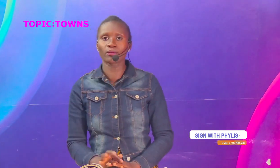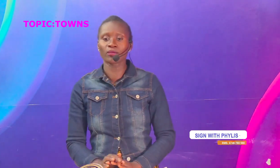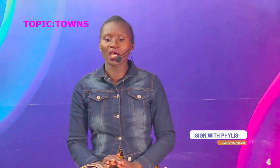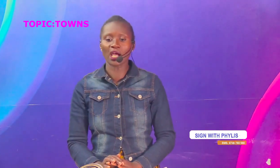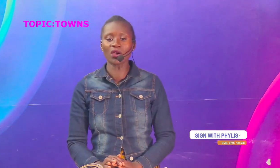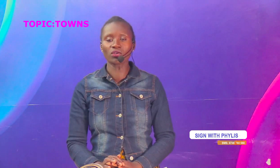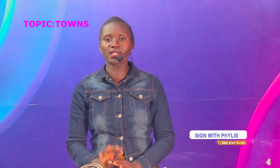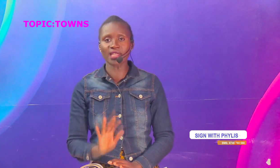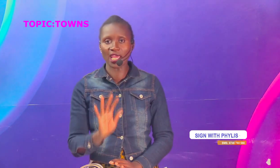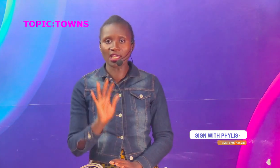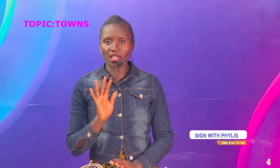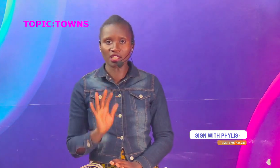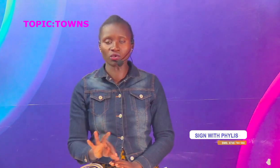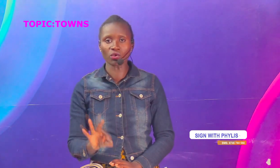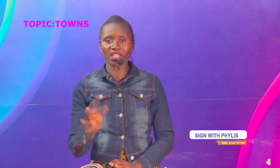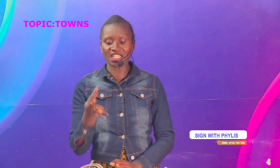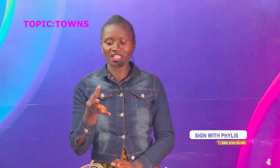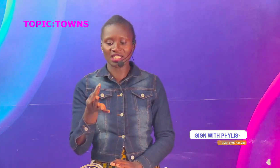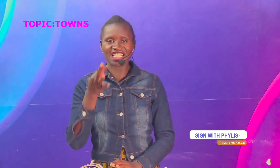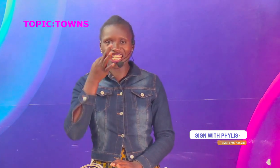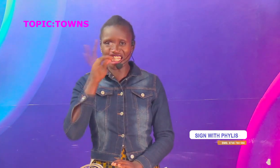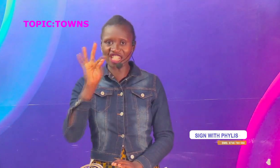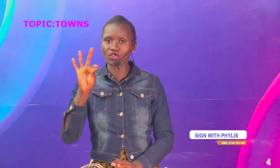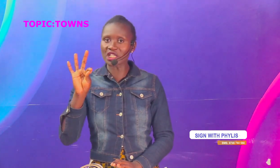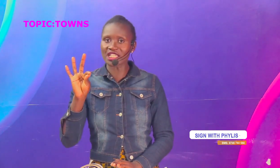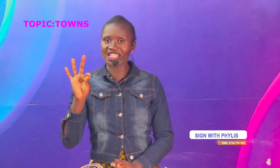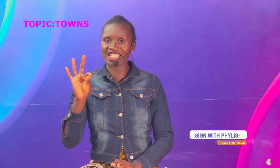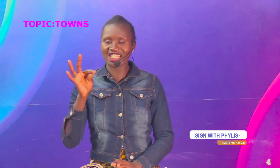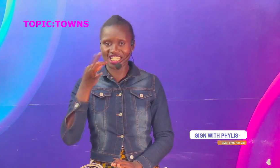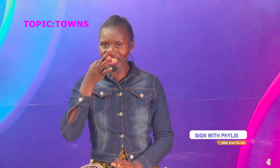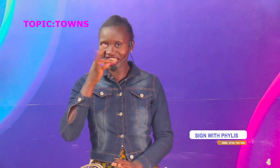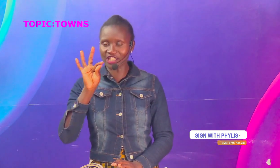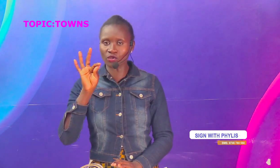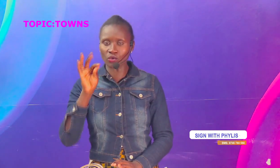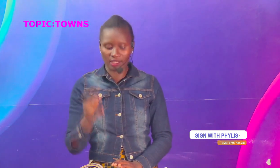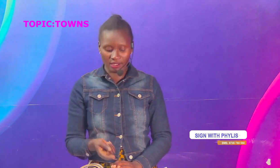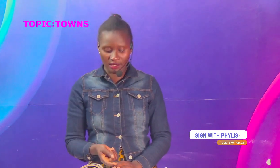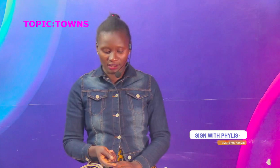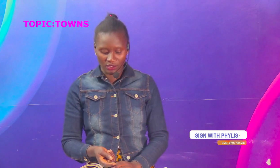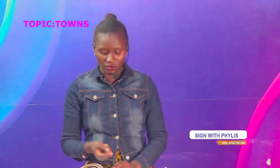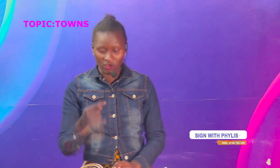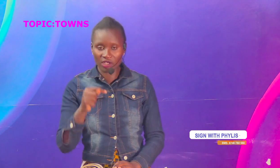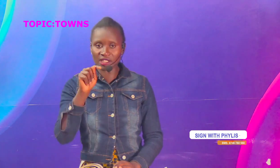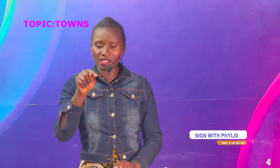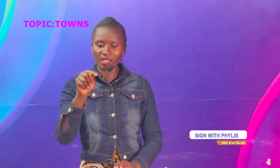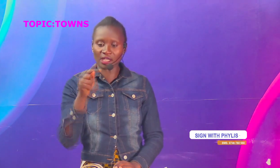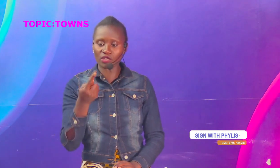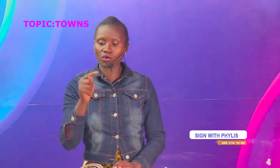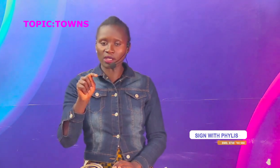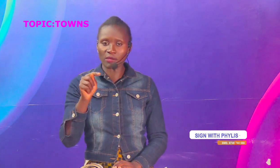How do we sign Kitui? Kitui, Kitui. So it is Kitui, making it